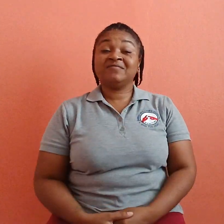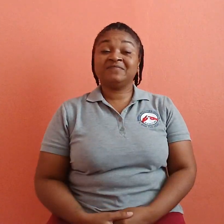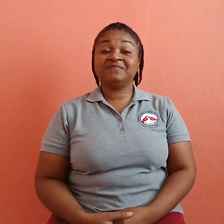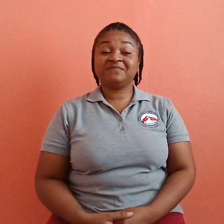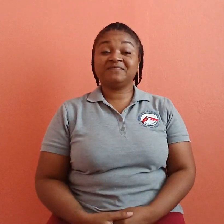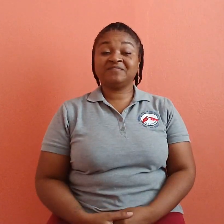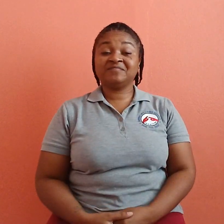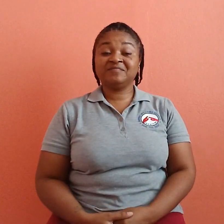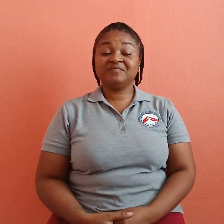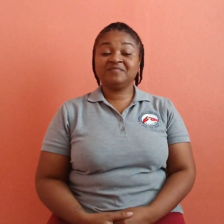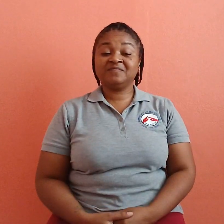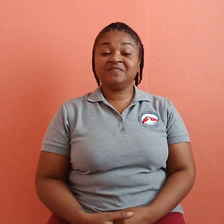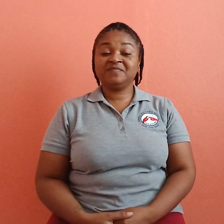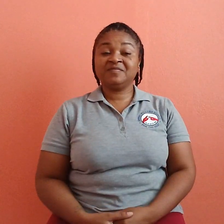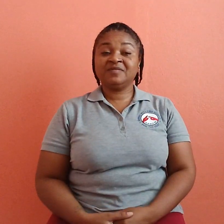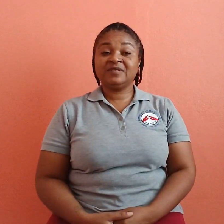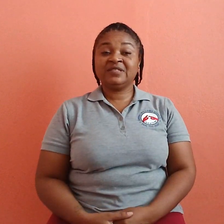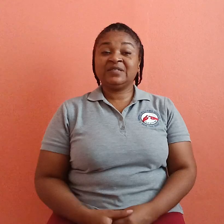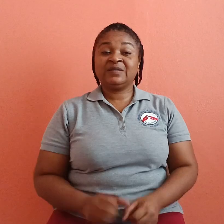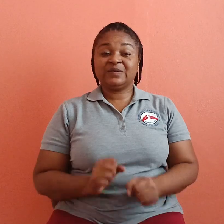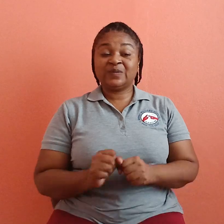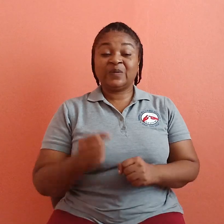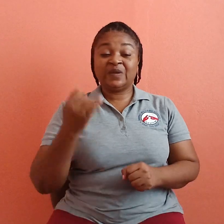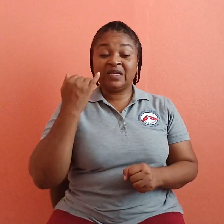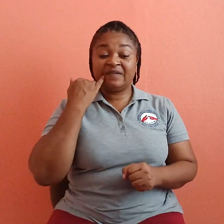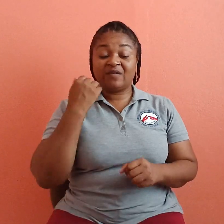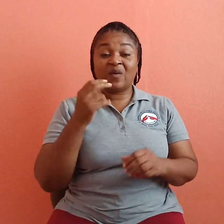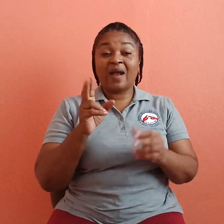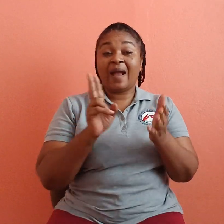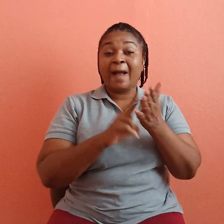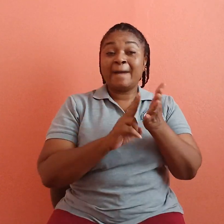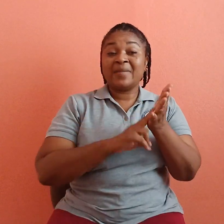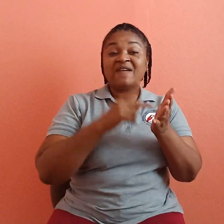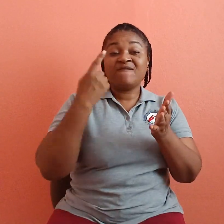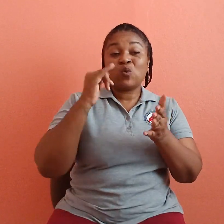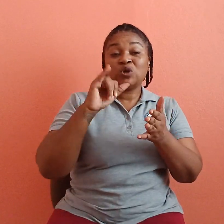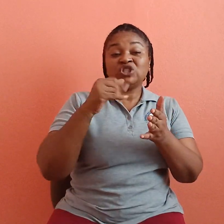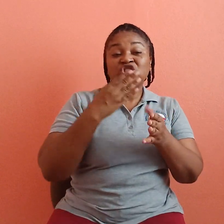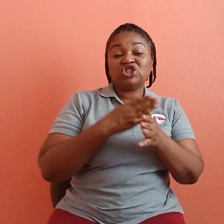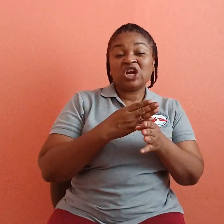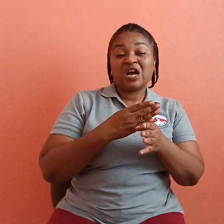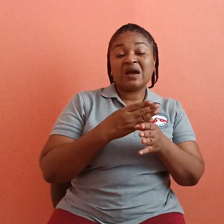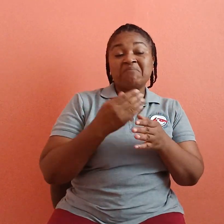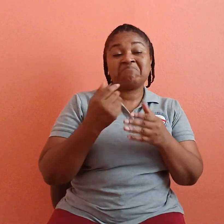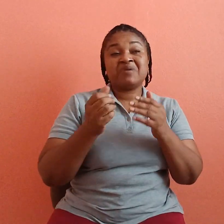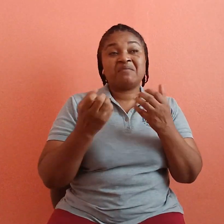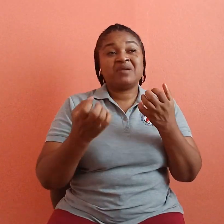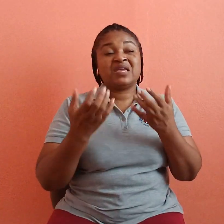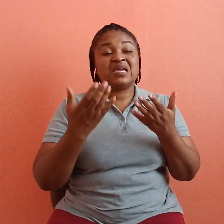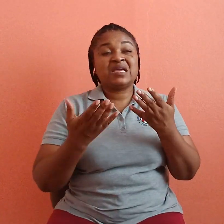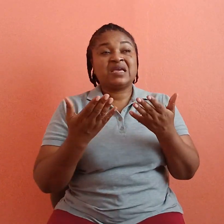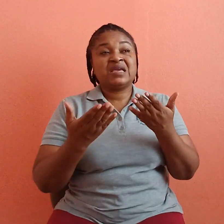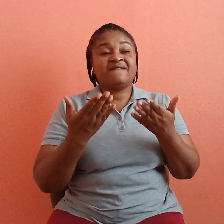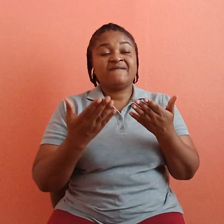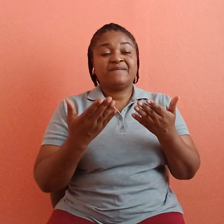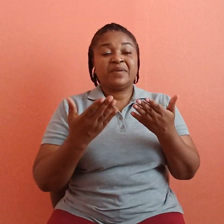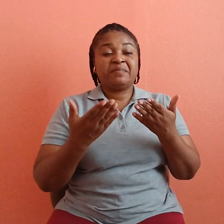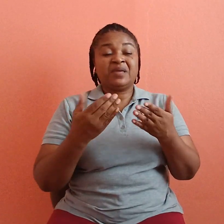So if it is that you're applying for a job, say in a dress shop, you could